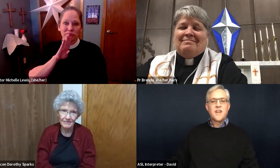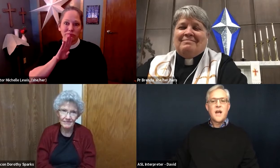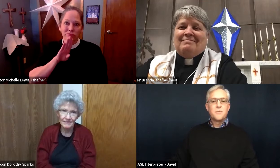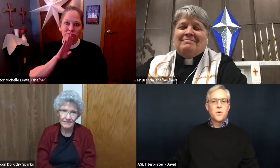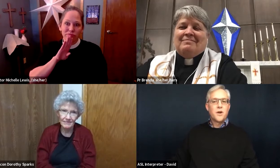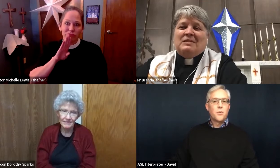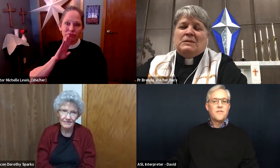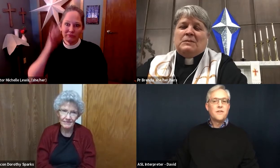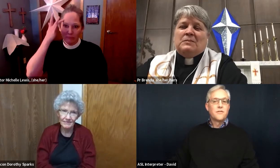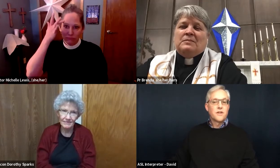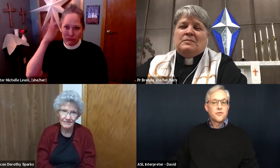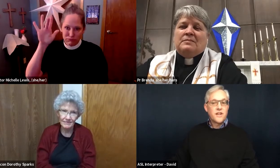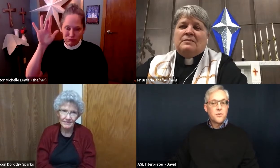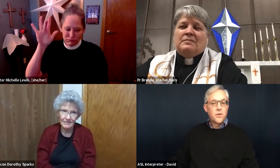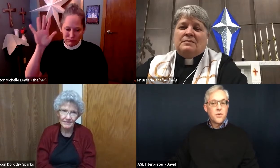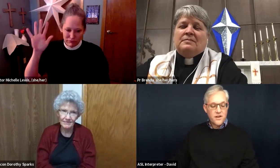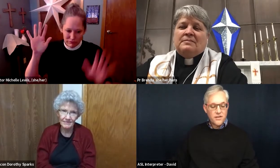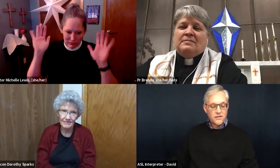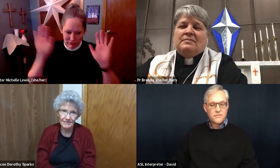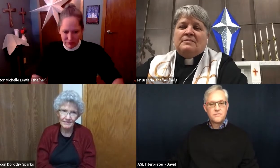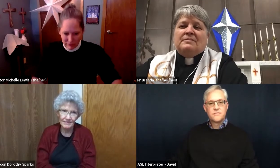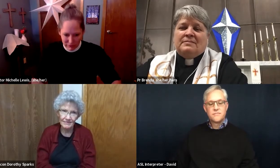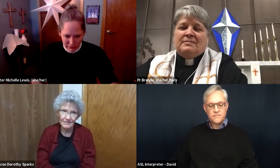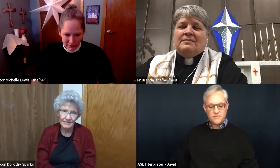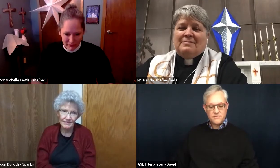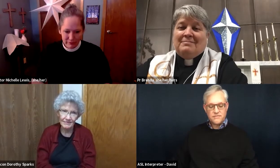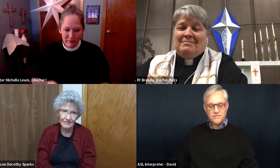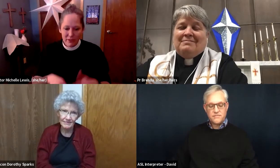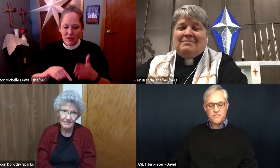There are times where we feel frustrated with one another.